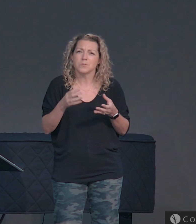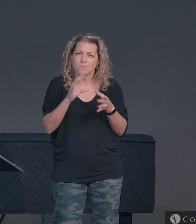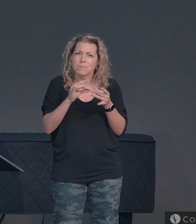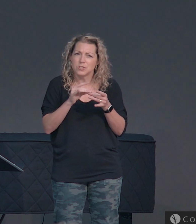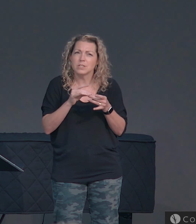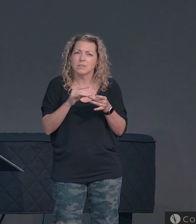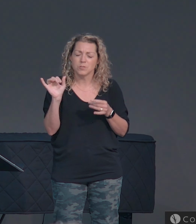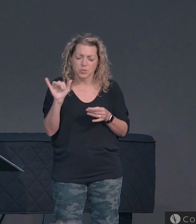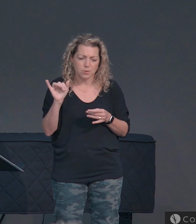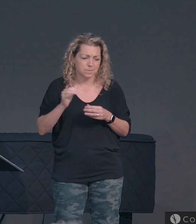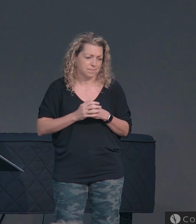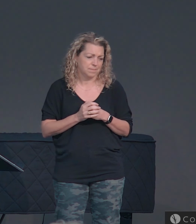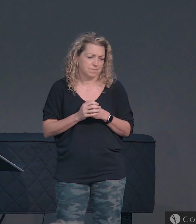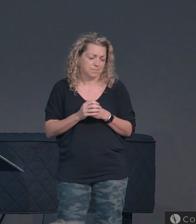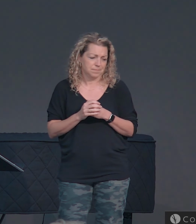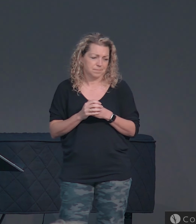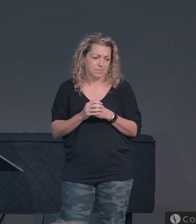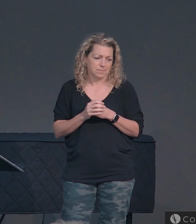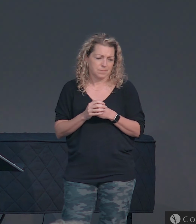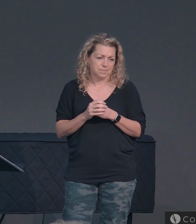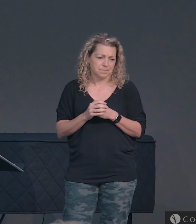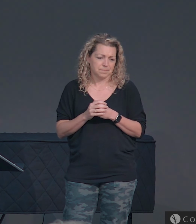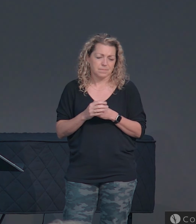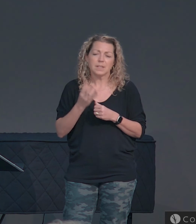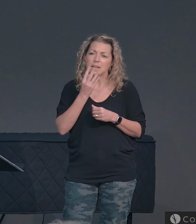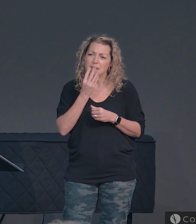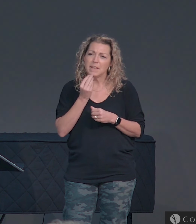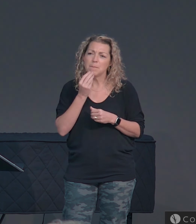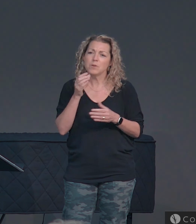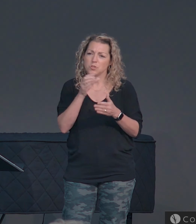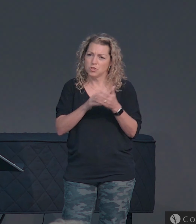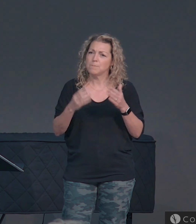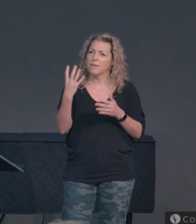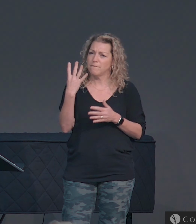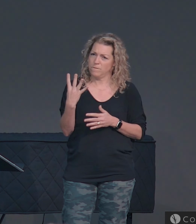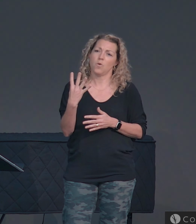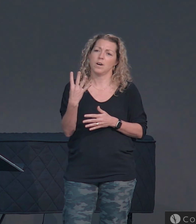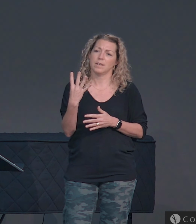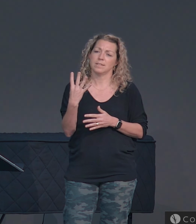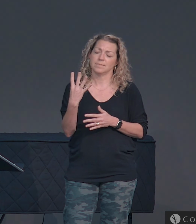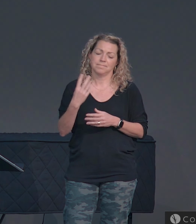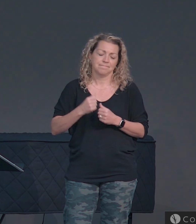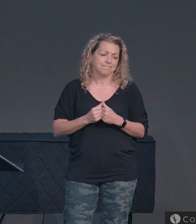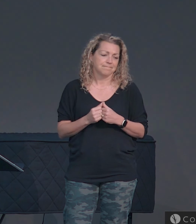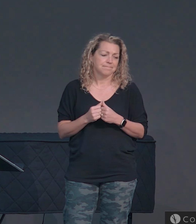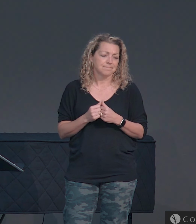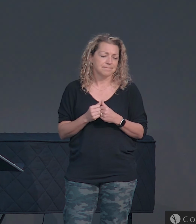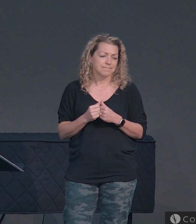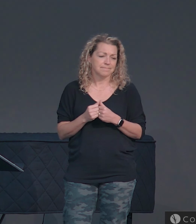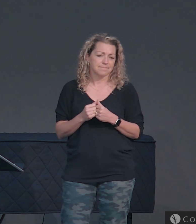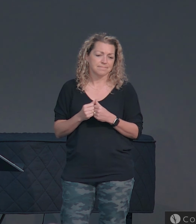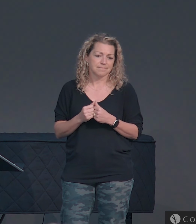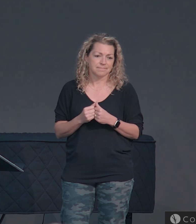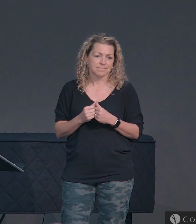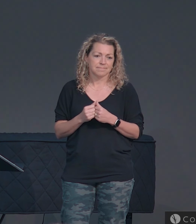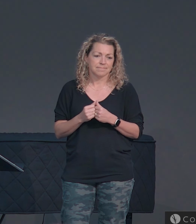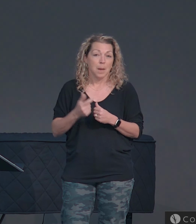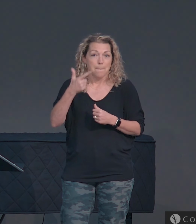sinlessness and the temptation of Christ. And they're found in Hebrews chapter 4, verses 14 through the end of the chapter. Since